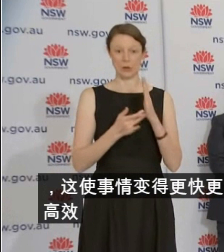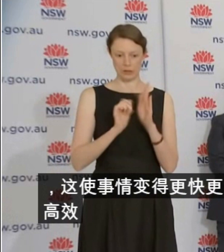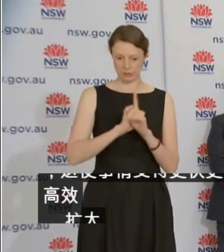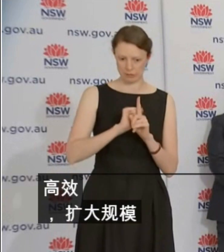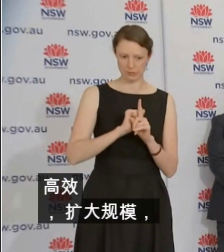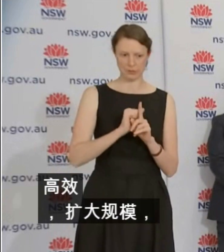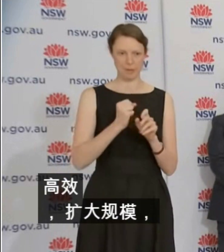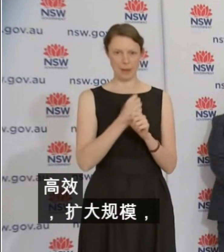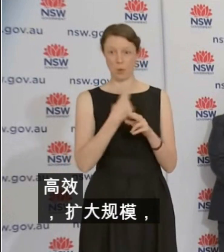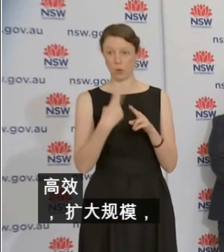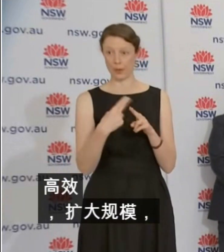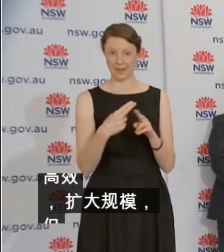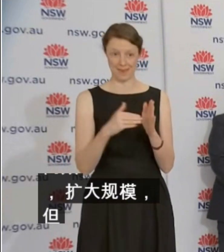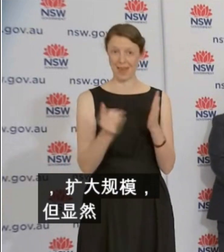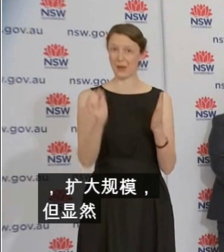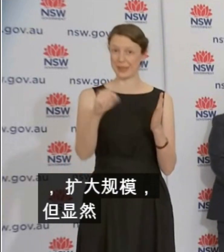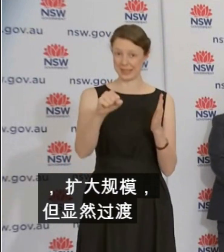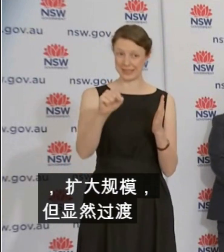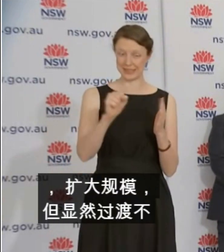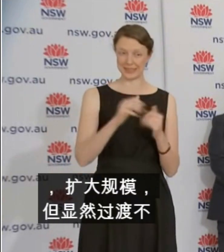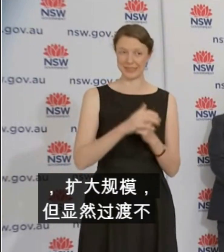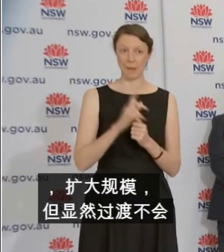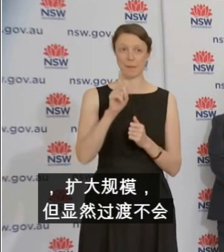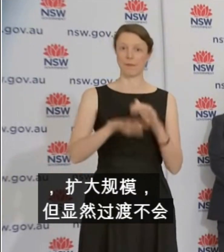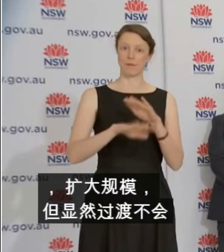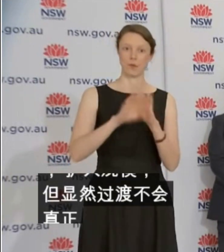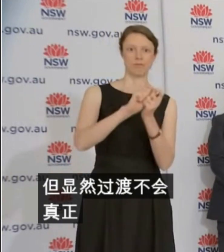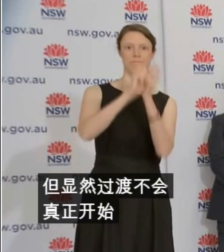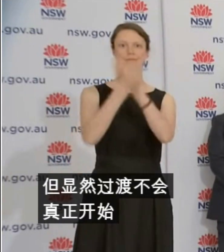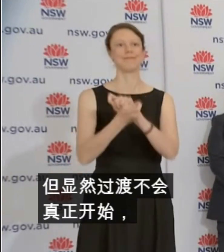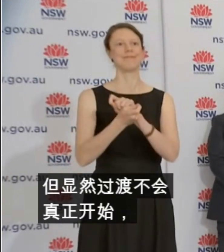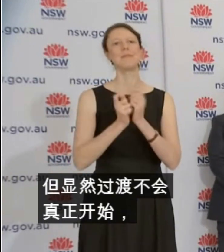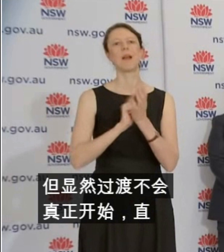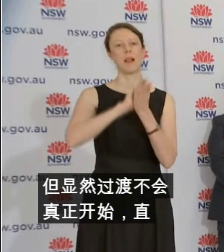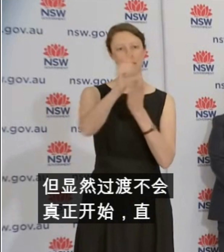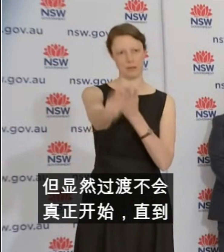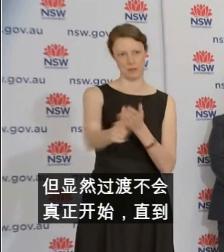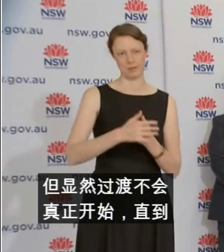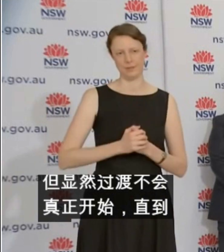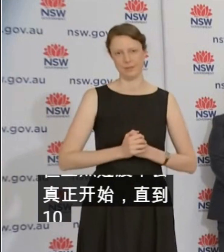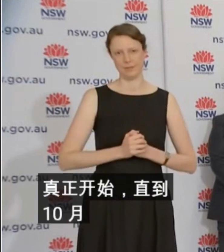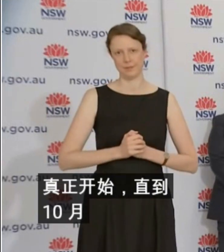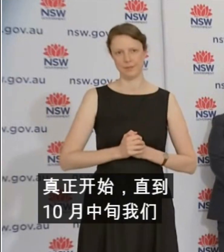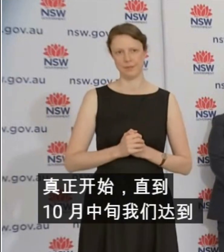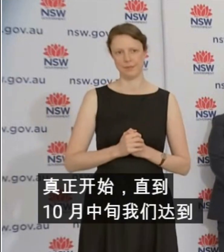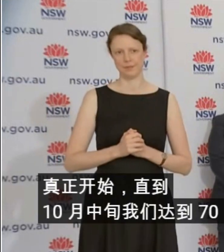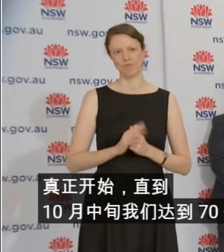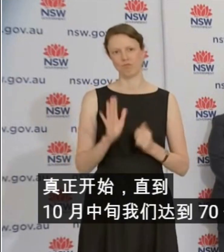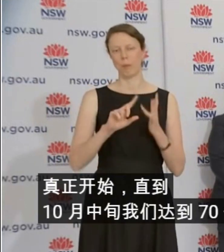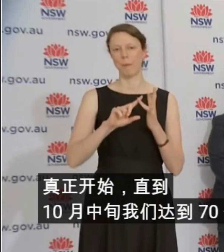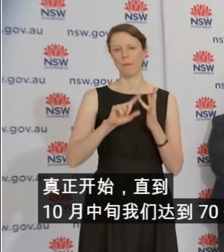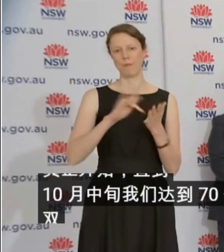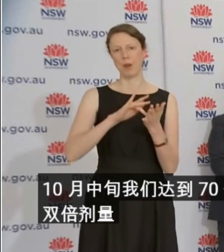efficient and to scale. But obviously the transition won't really start in earnest until mid-October-ish when we